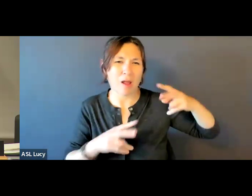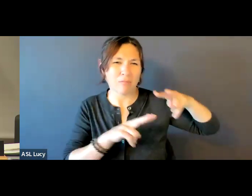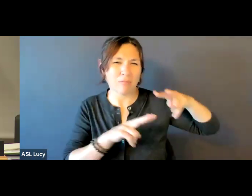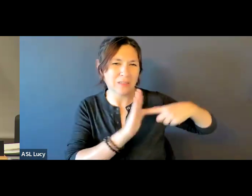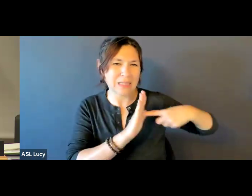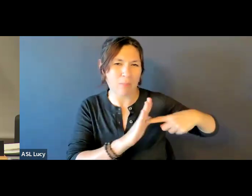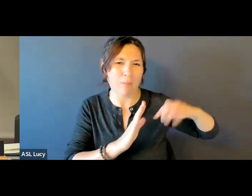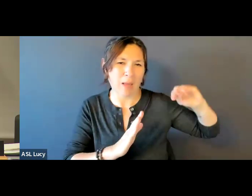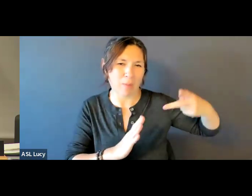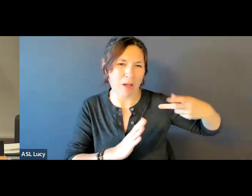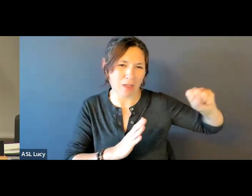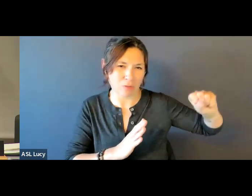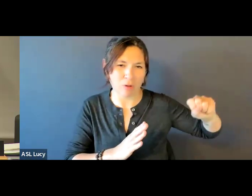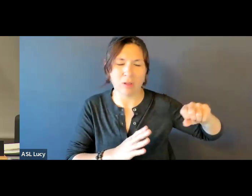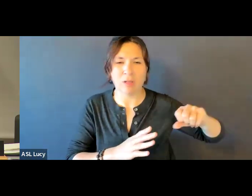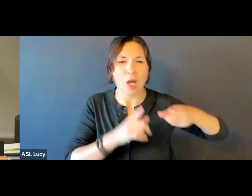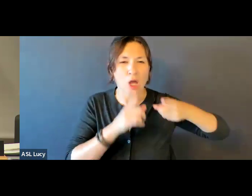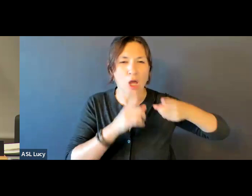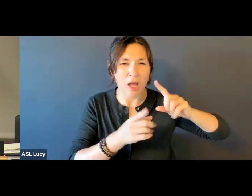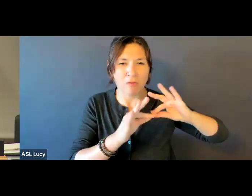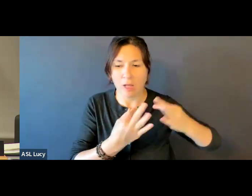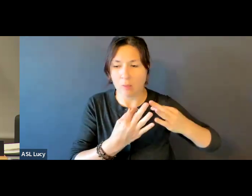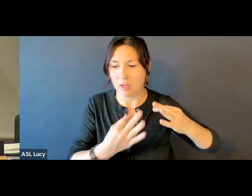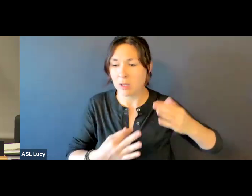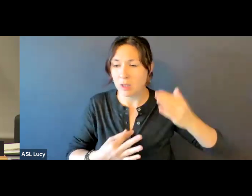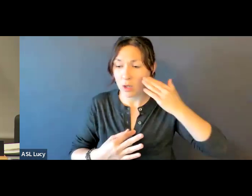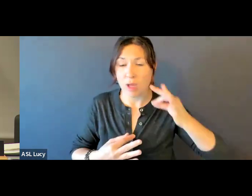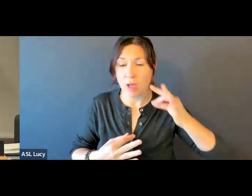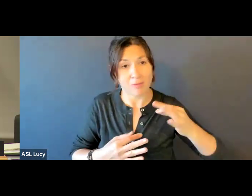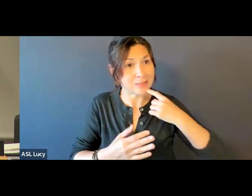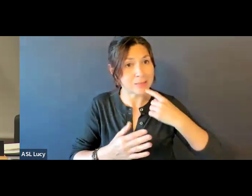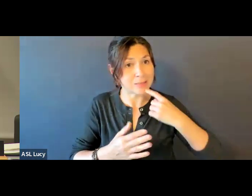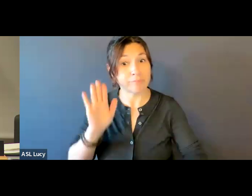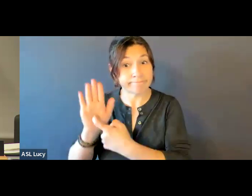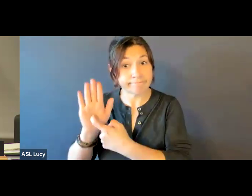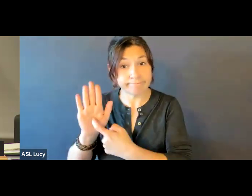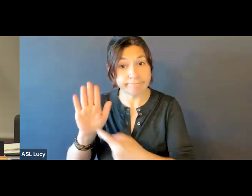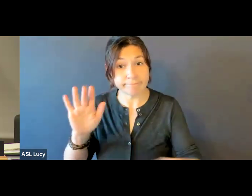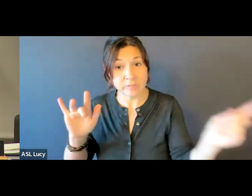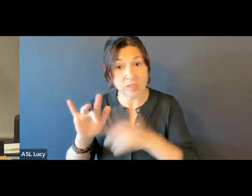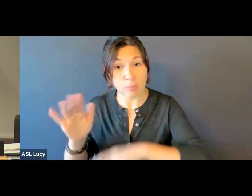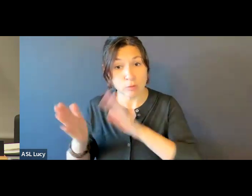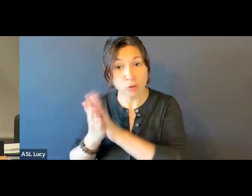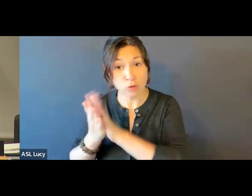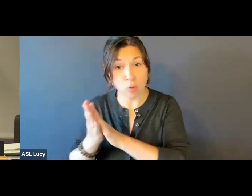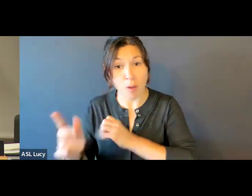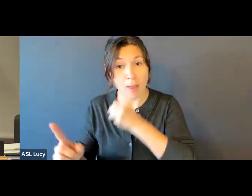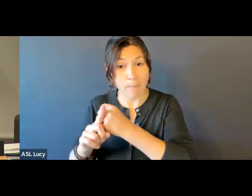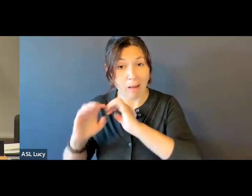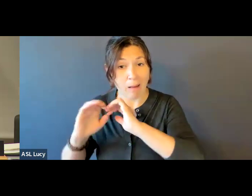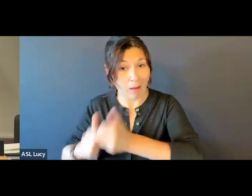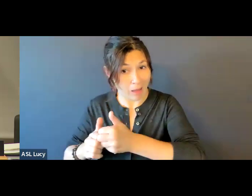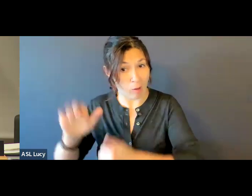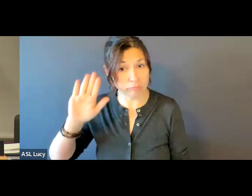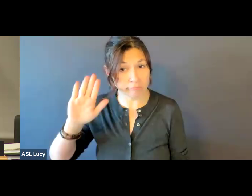I would assume, would be, here's the impact if your child misses it. Because when you talk to school leaders, and particularly at the early